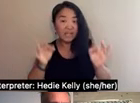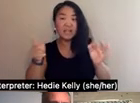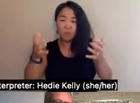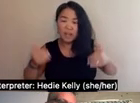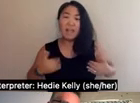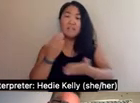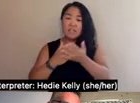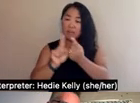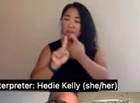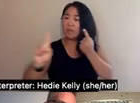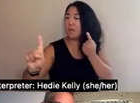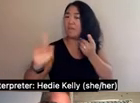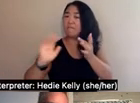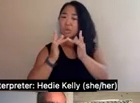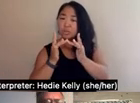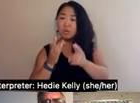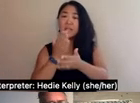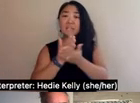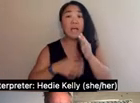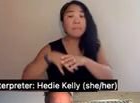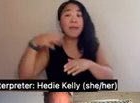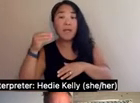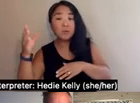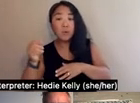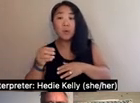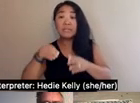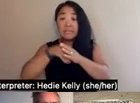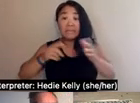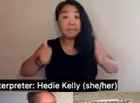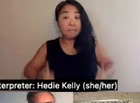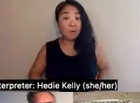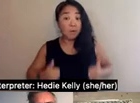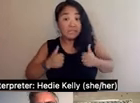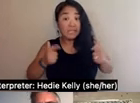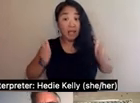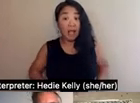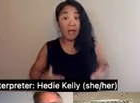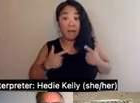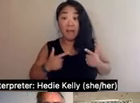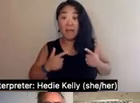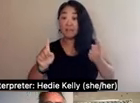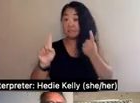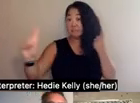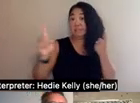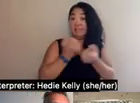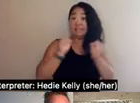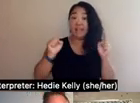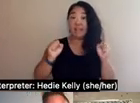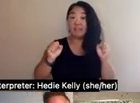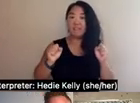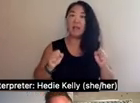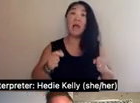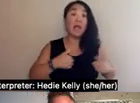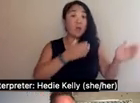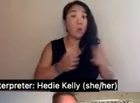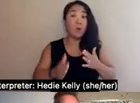some outdoors, in-person, safely distanced things. And so what I did was I organized a choose your